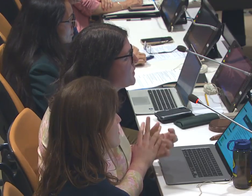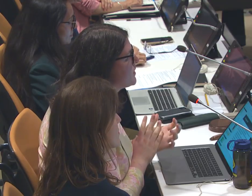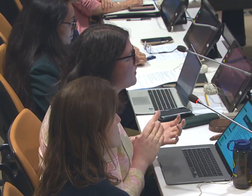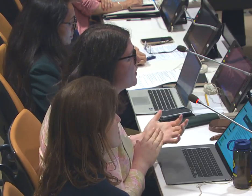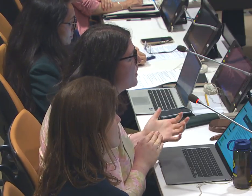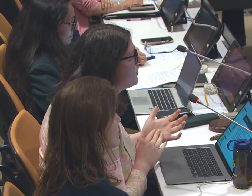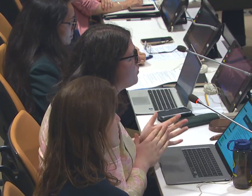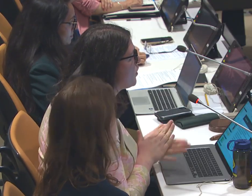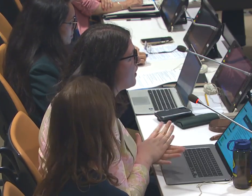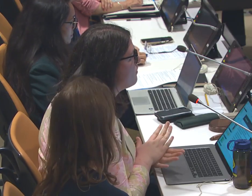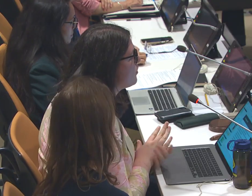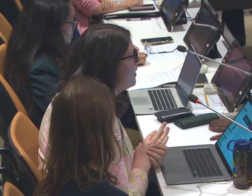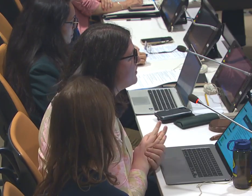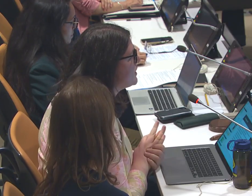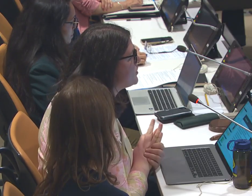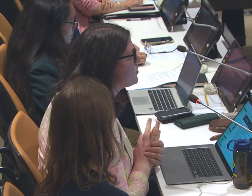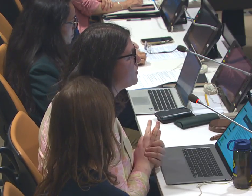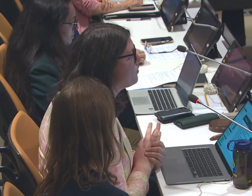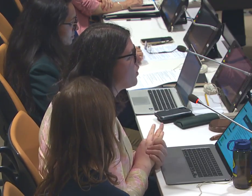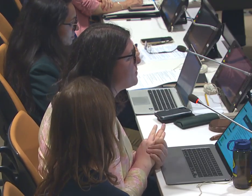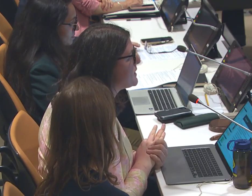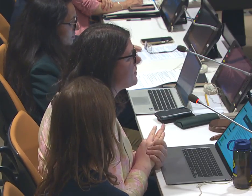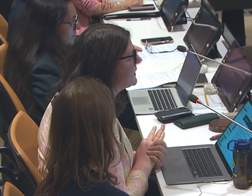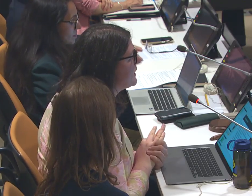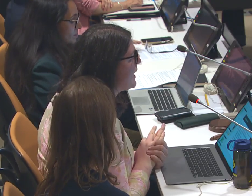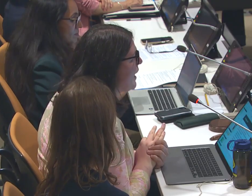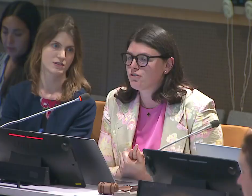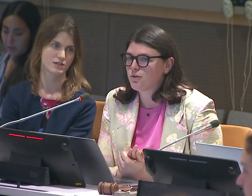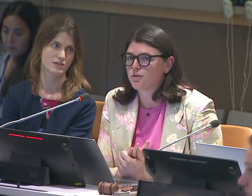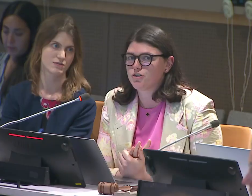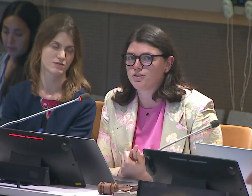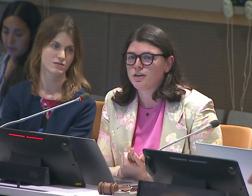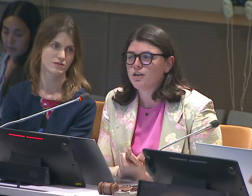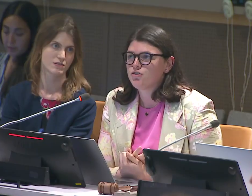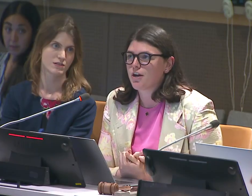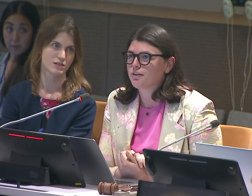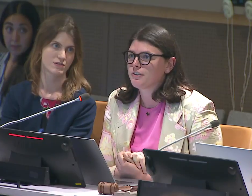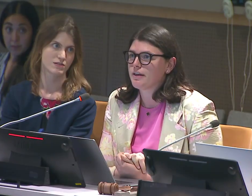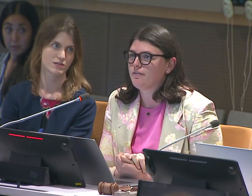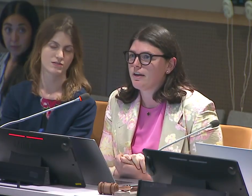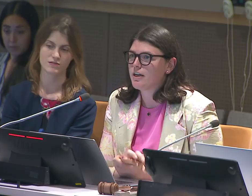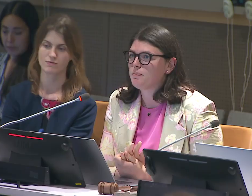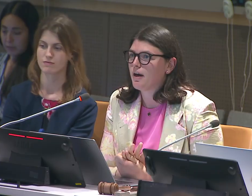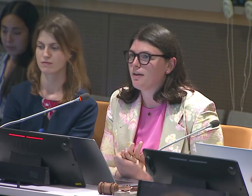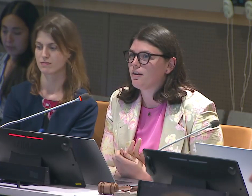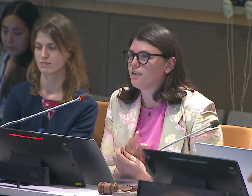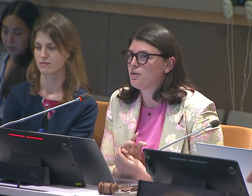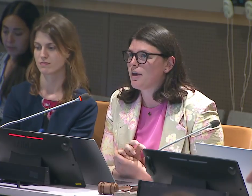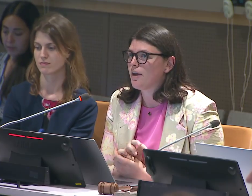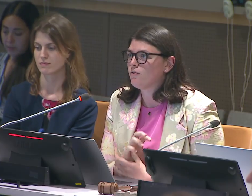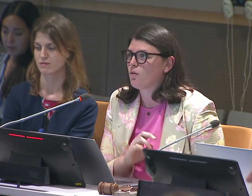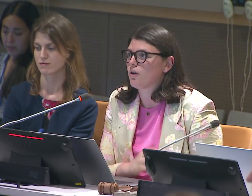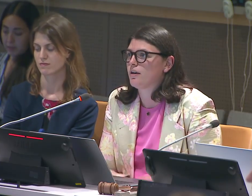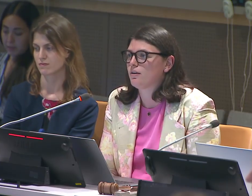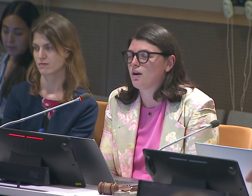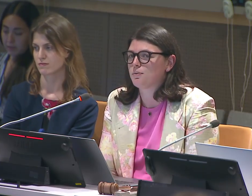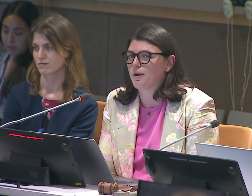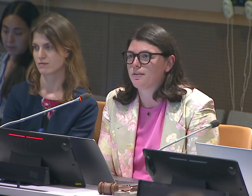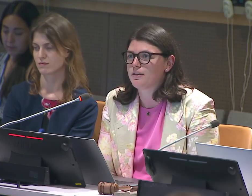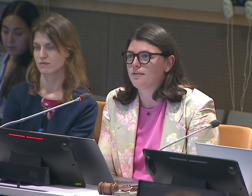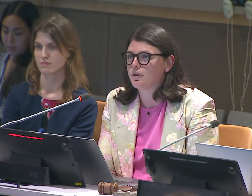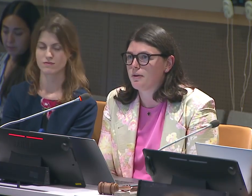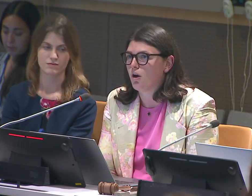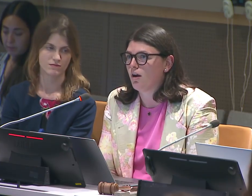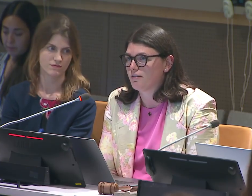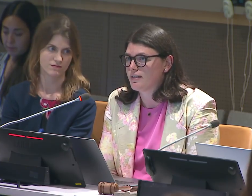the auspices of the Program for Evidence to Inform Disability Action, which is generously funded by the UK Foreign,